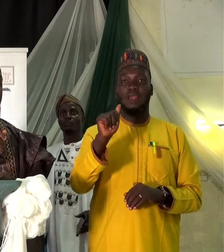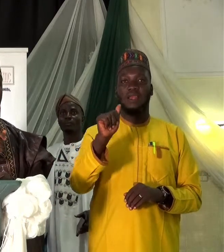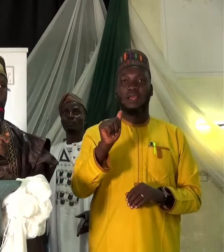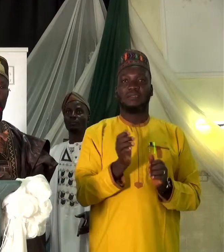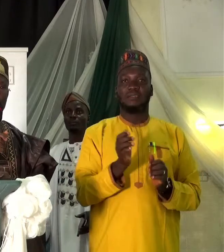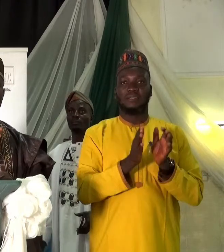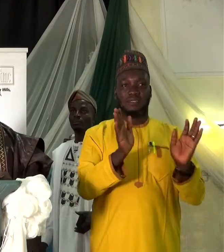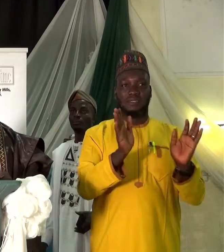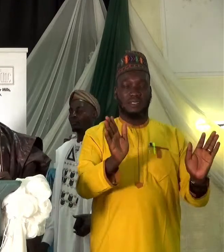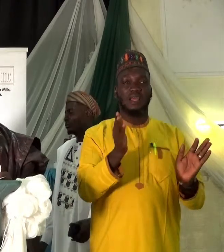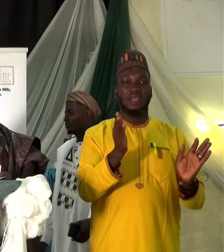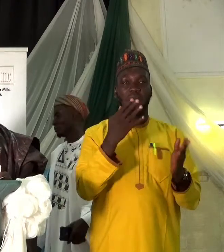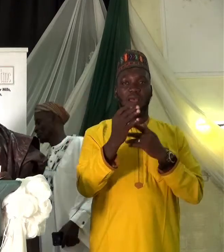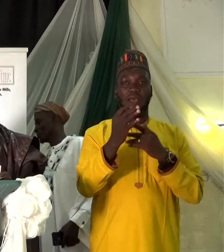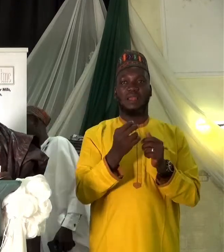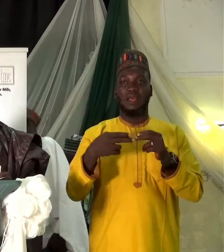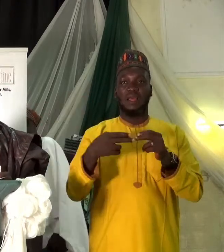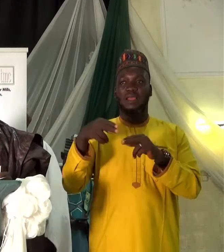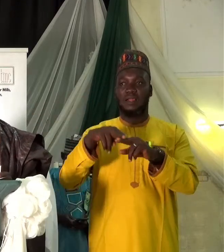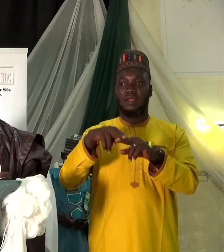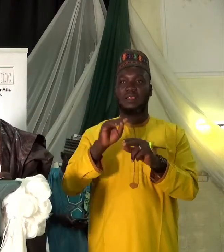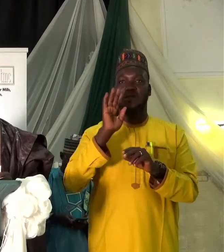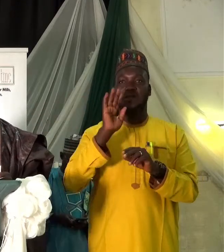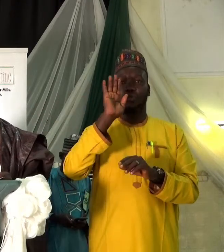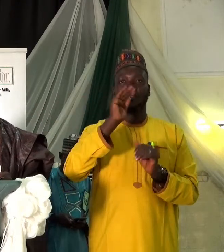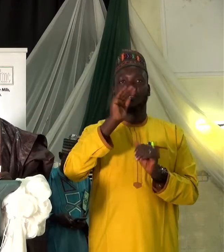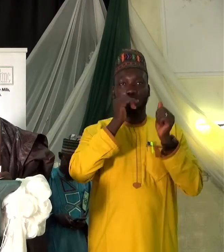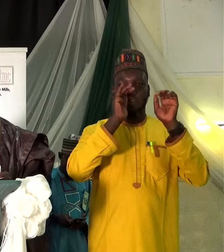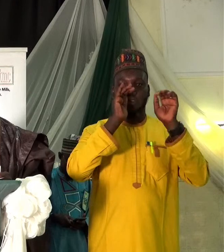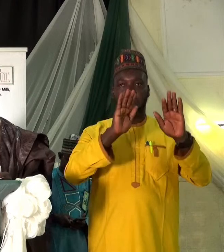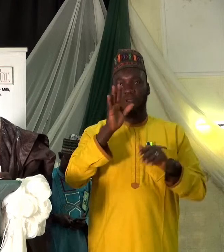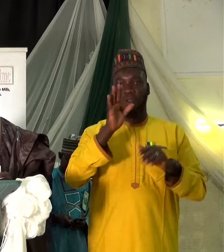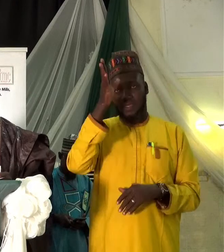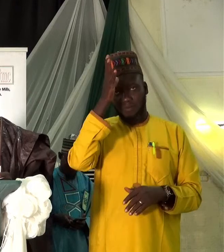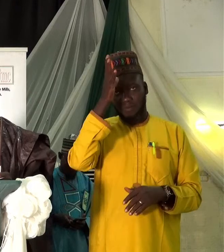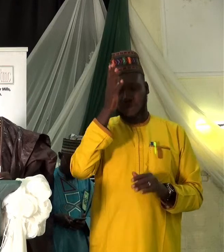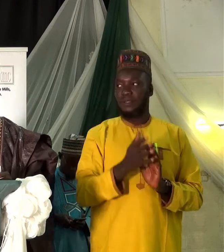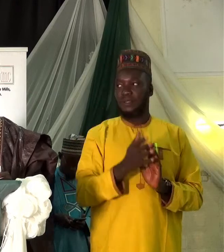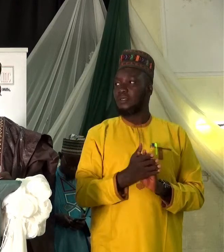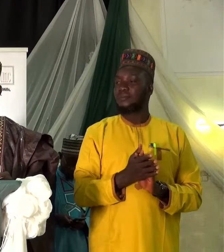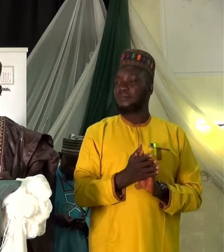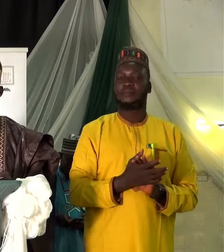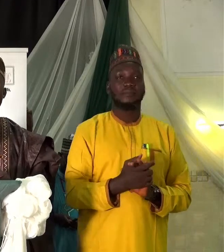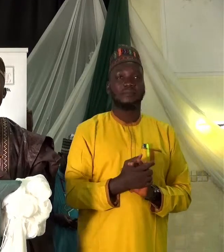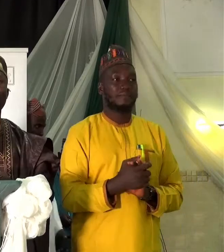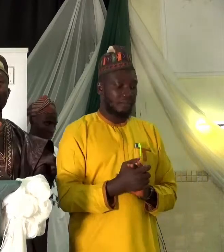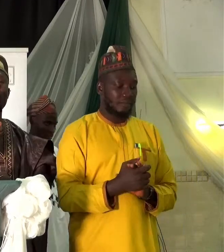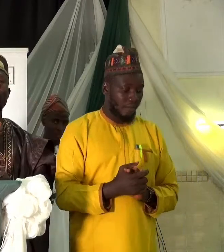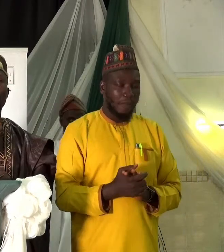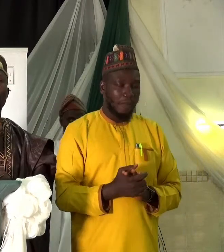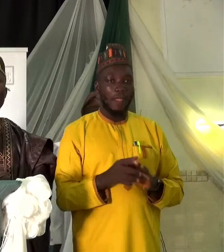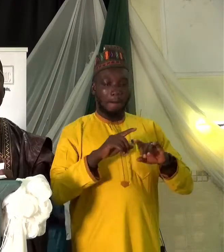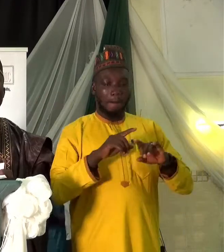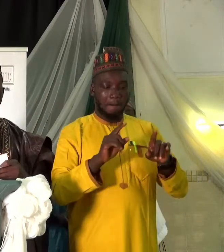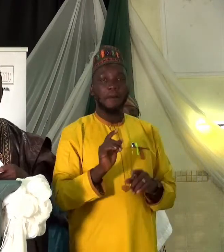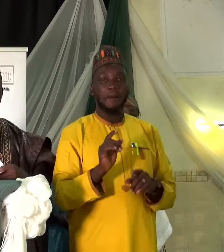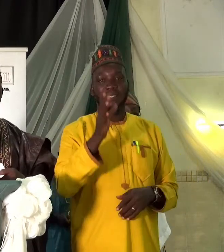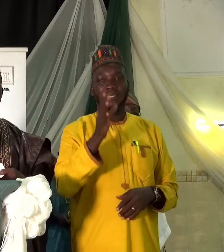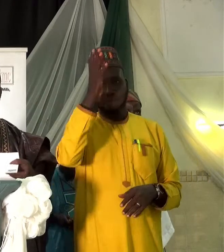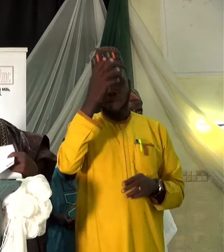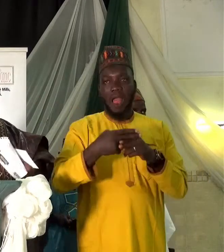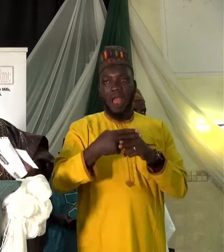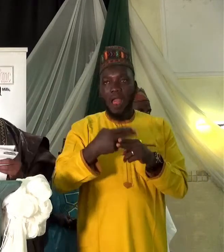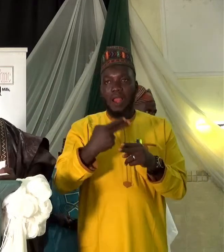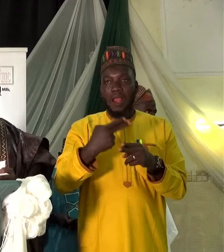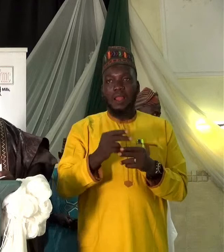fun yin ena ma je lele lai lai abun ya olodun to ti gbe yin soke ma je wa lele lai lai ti baba oruko won ma npa mi leni inu